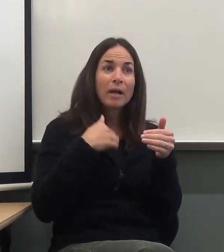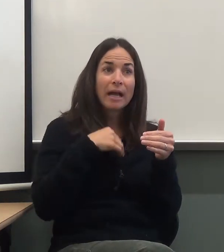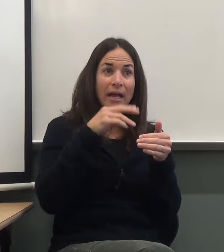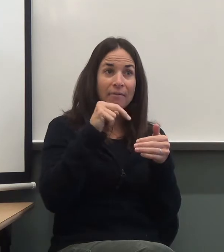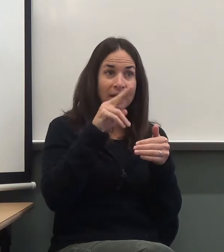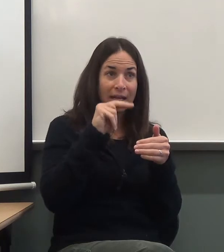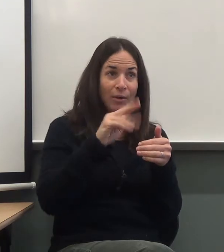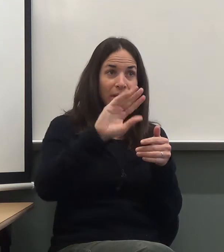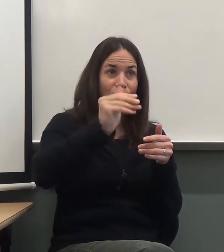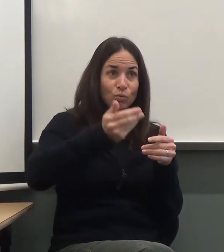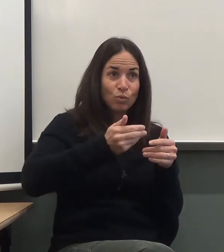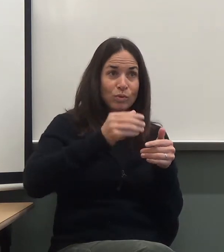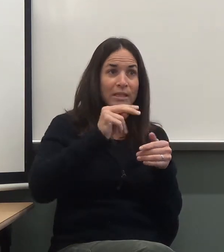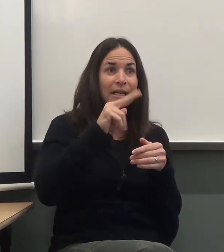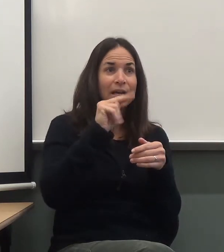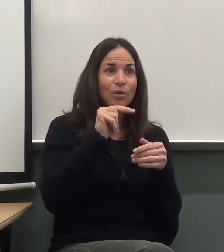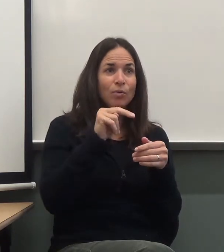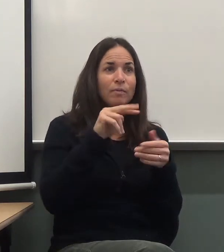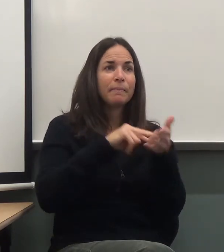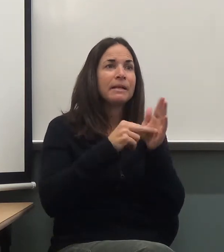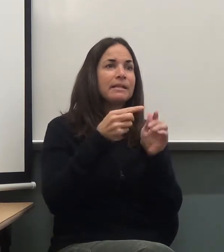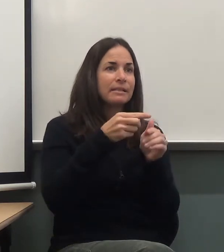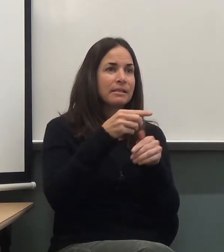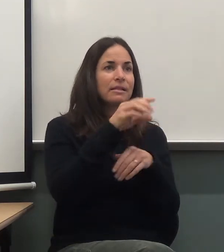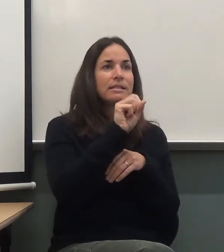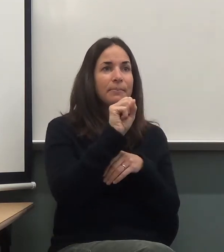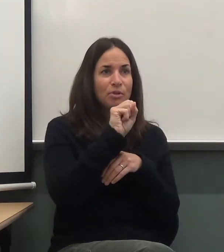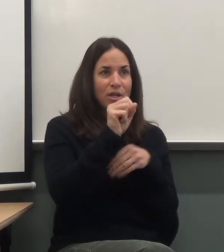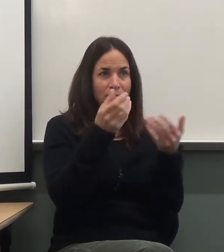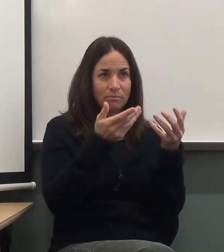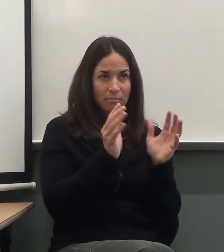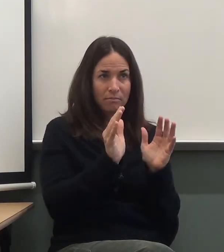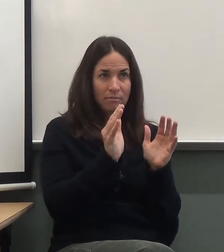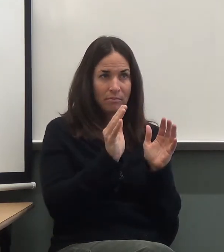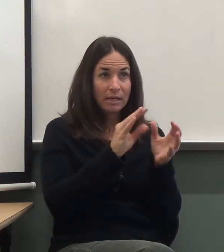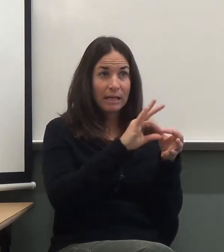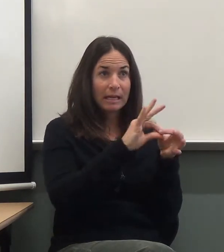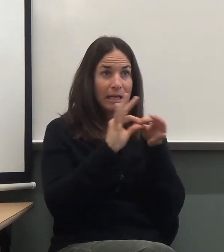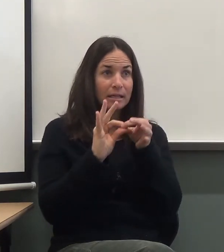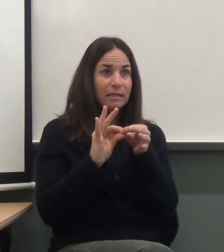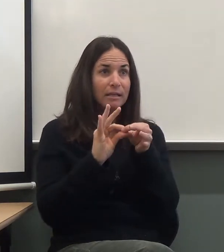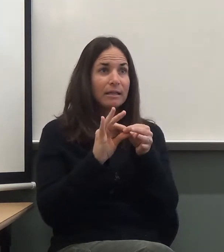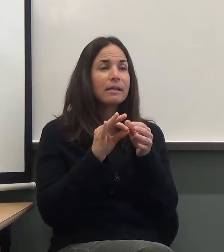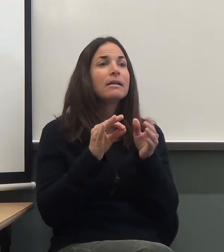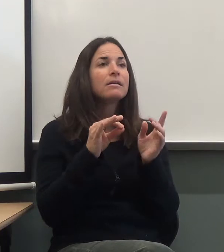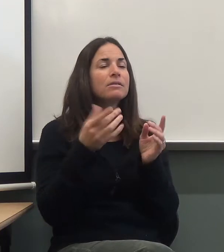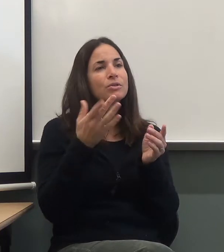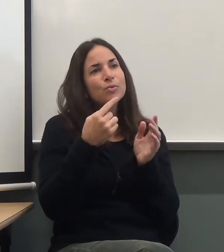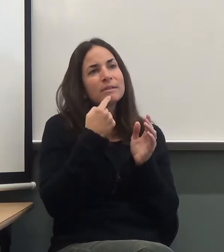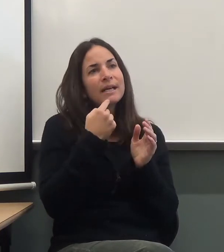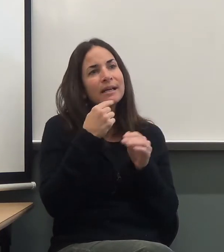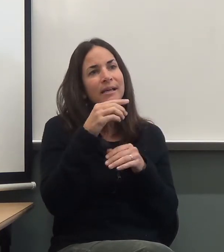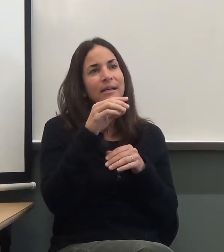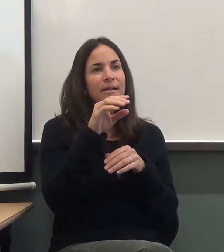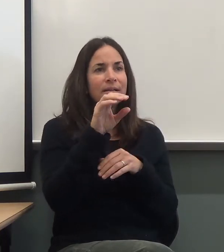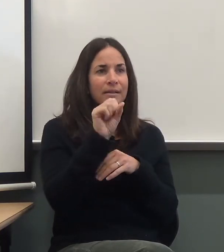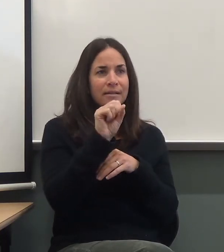noun, we've got our subject, right? So these are all kind of connected in some way. So why don't we say subject next? We'll say subject. Is that a